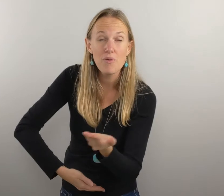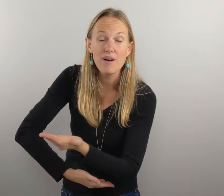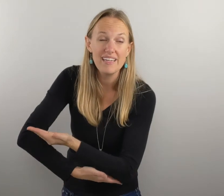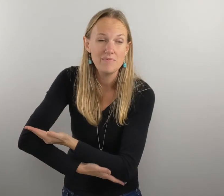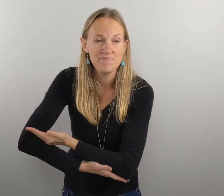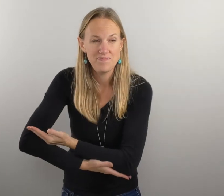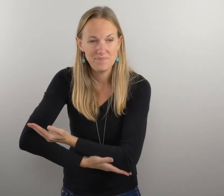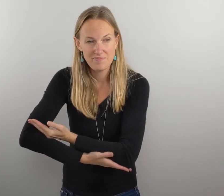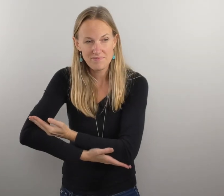boy